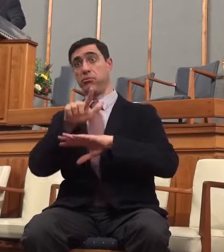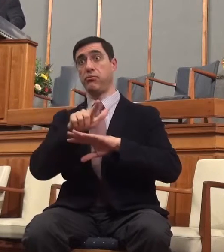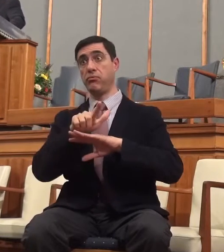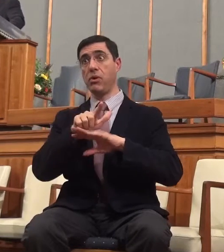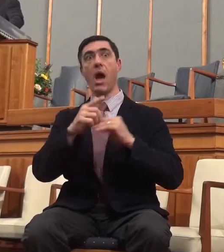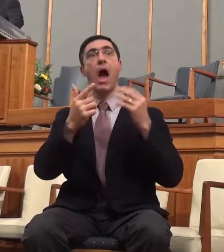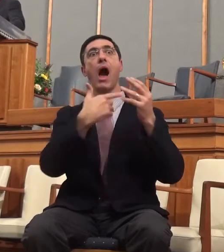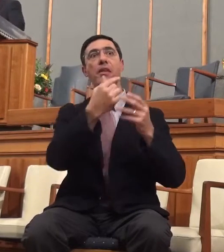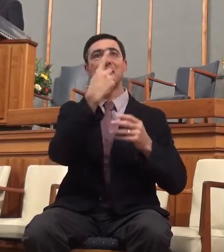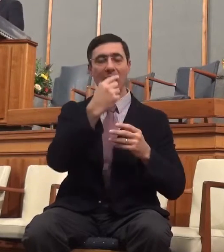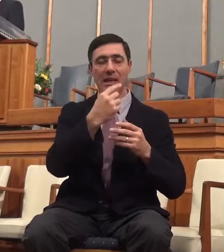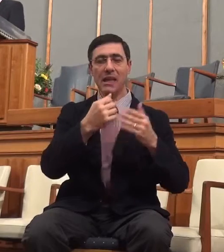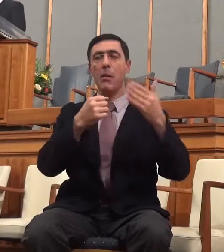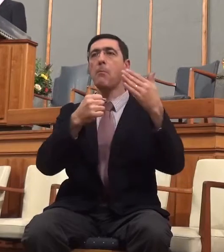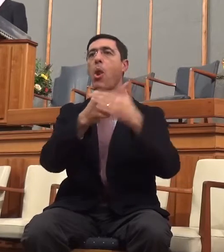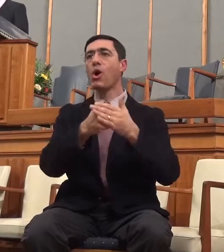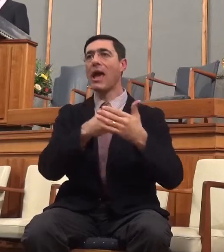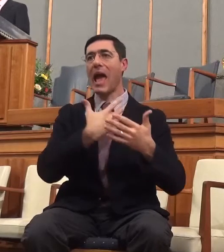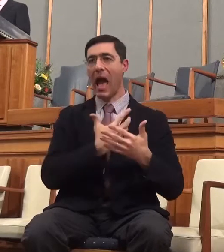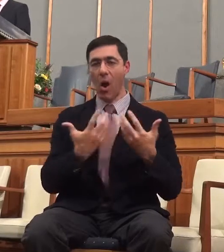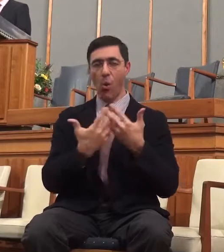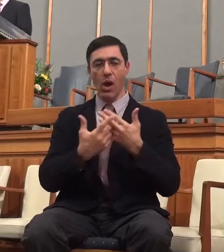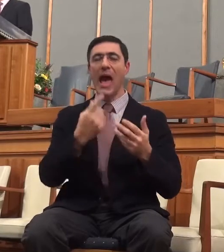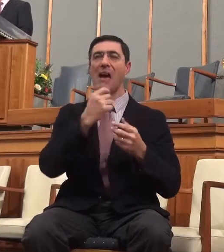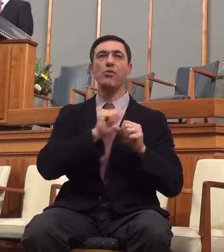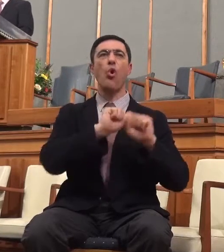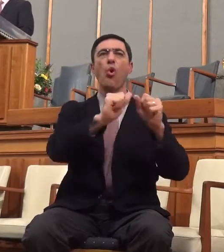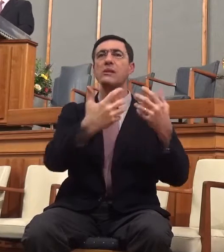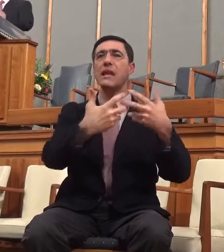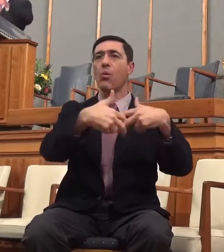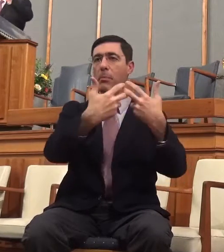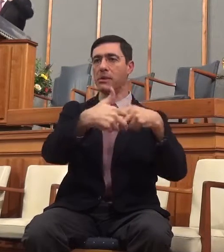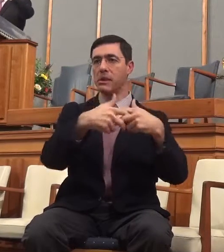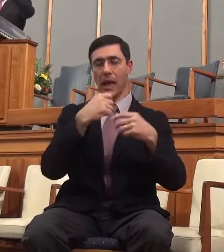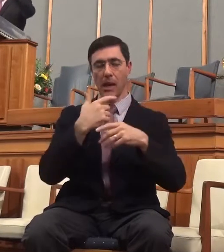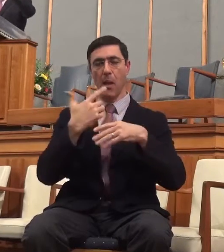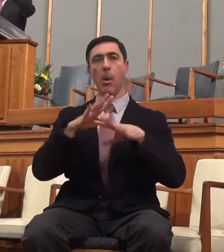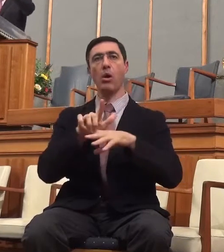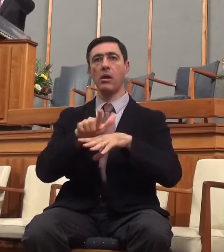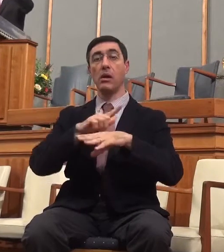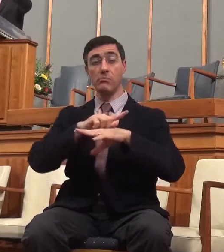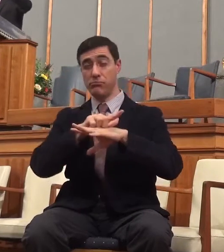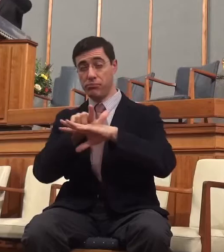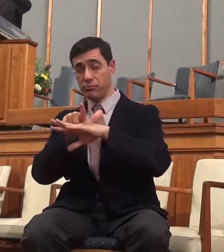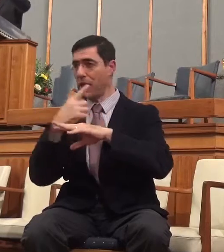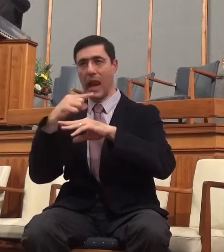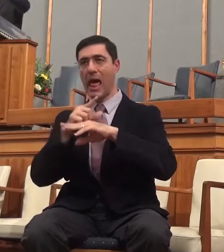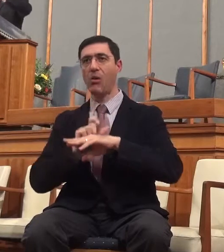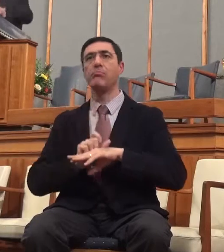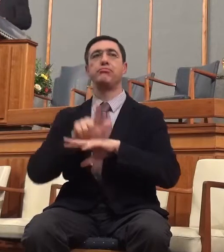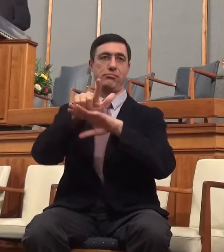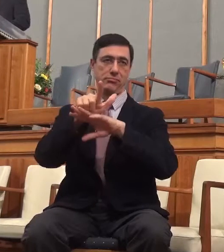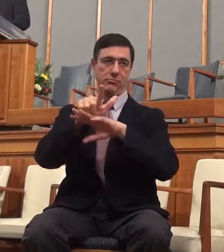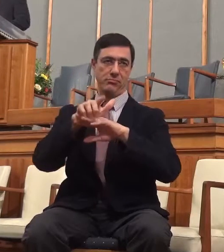made this anti-tank rocket launcher with a coil of copper wire rods.